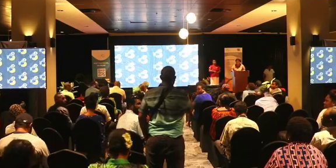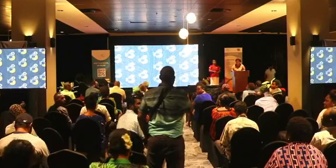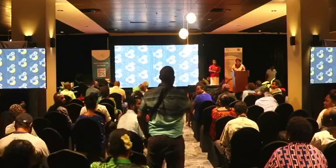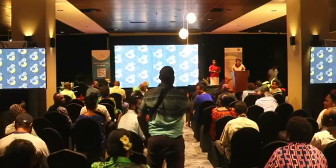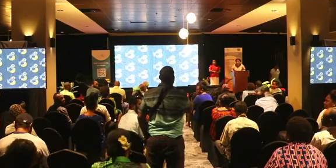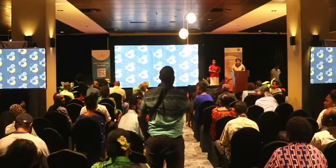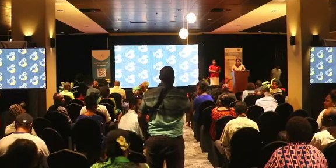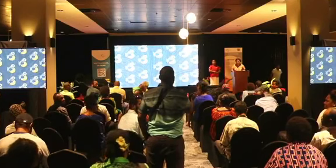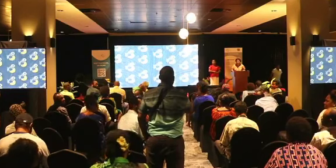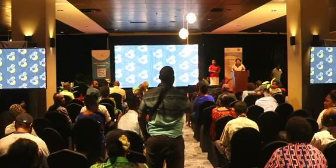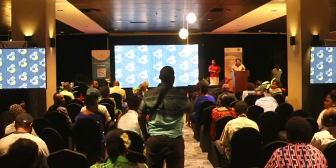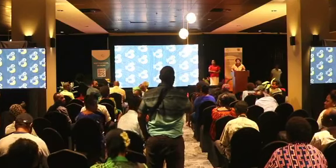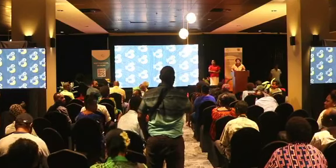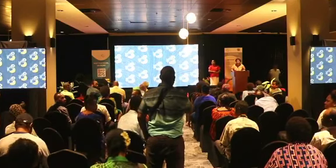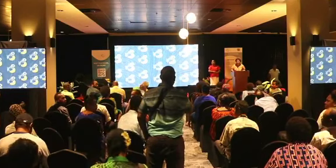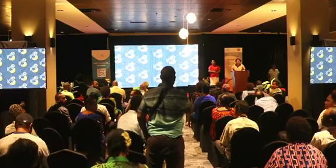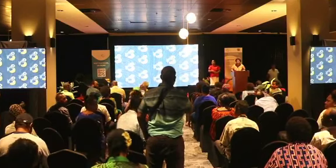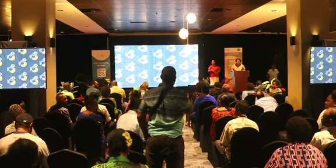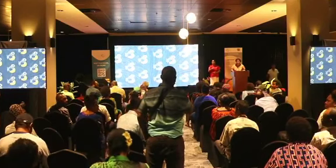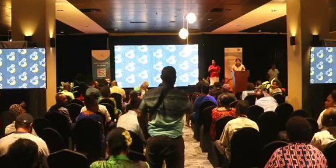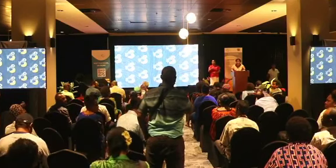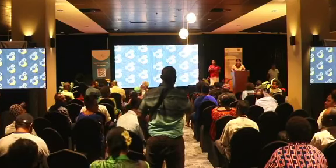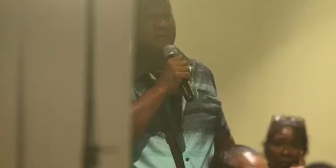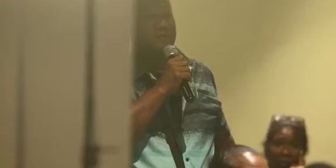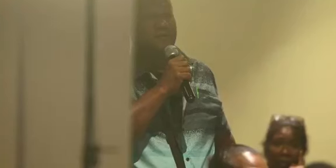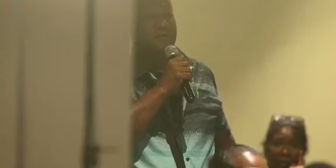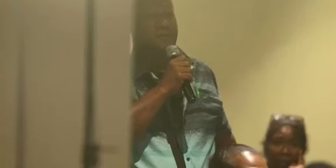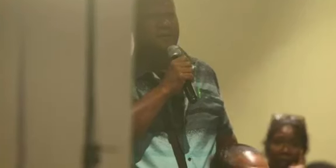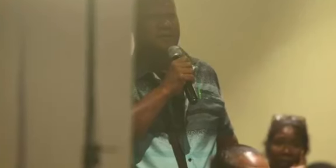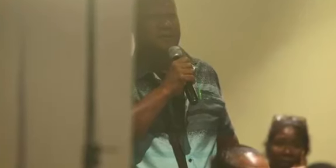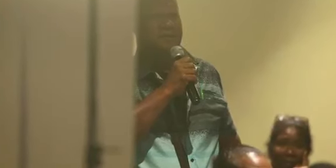my IRC law life blow me. I'm 54.